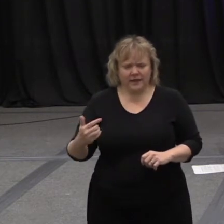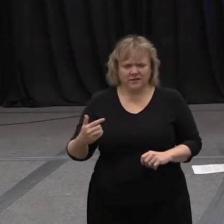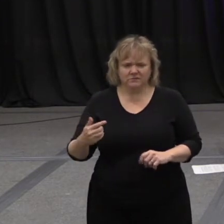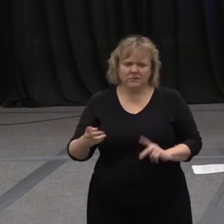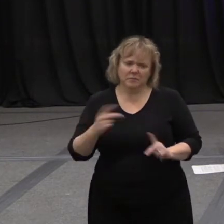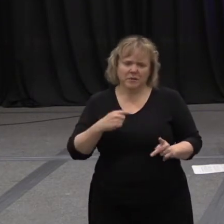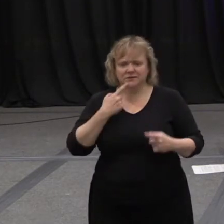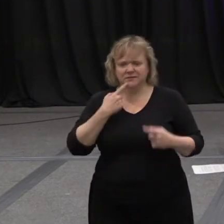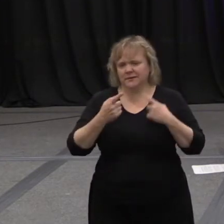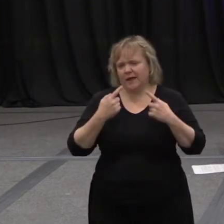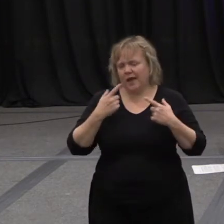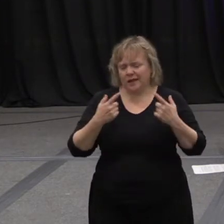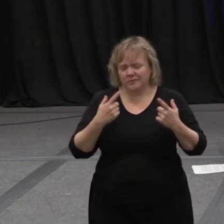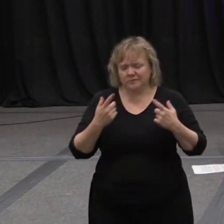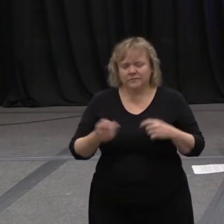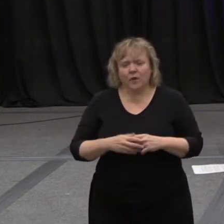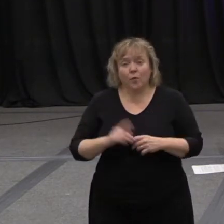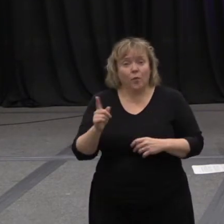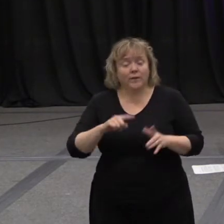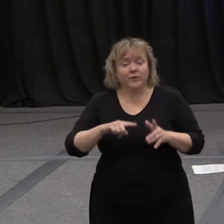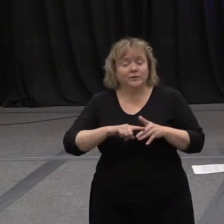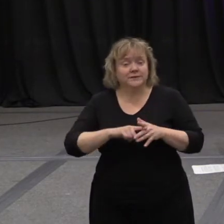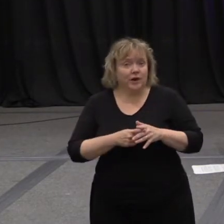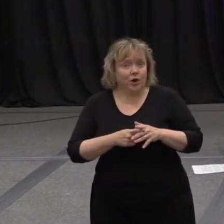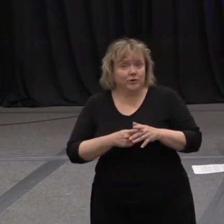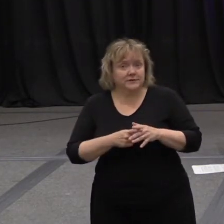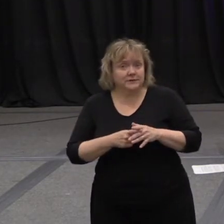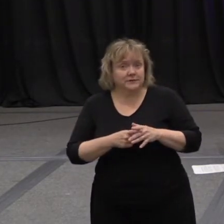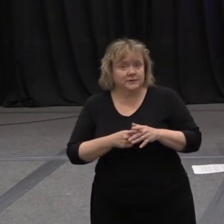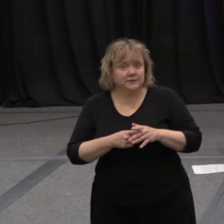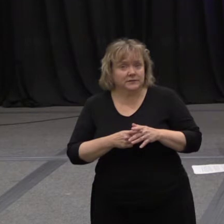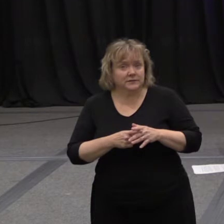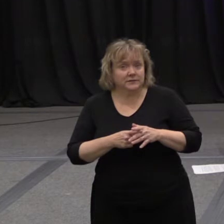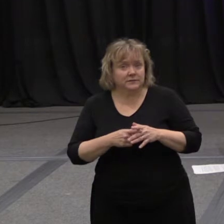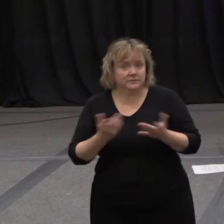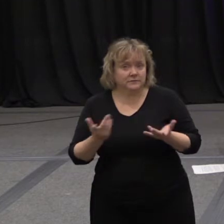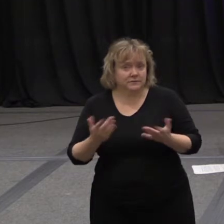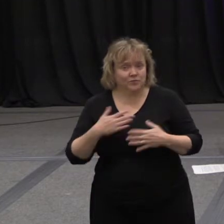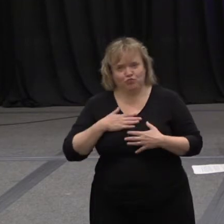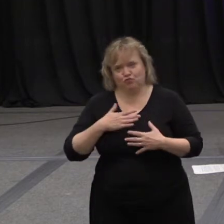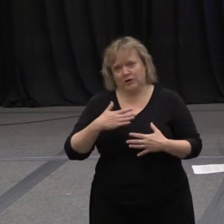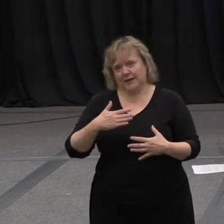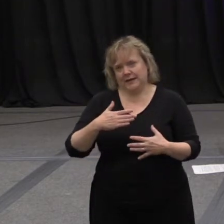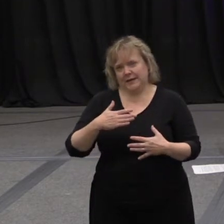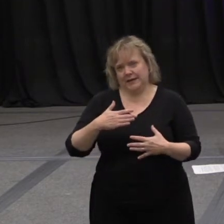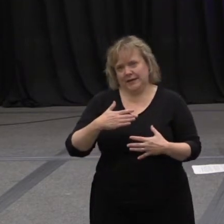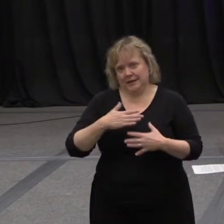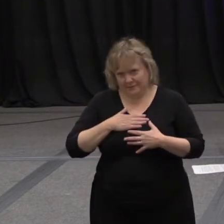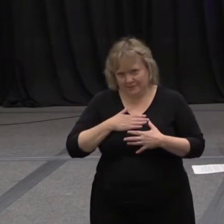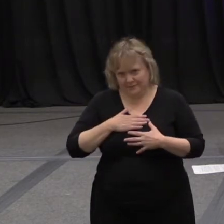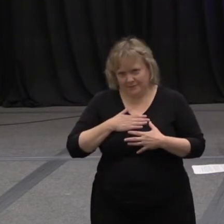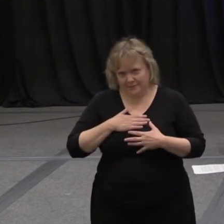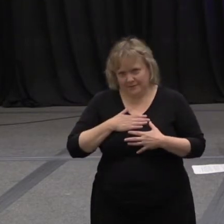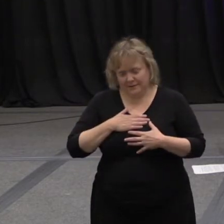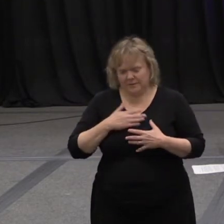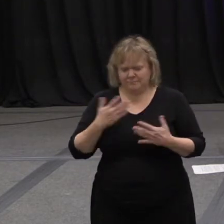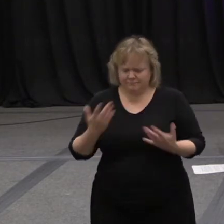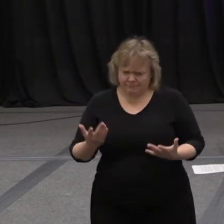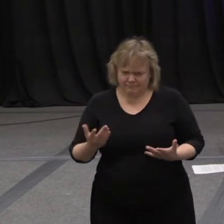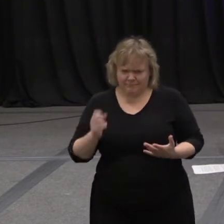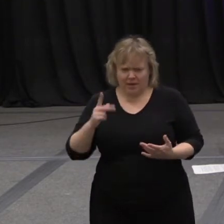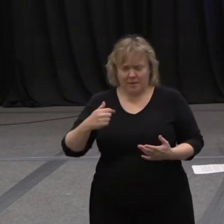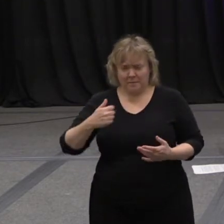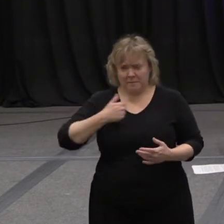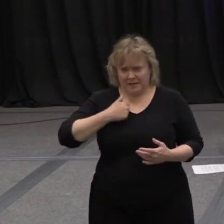lot, is like, well, the place to start is obviously just, you know, just breathe, just take a deep breath. Okay, I have